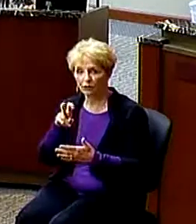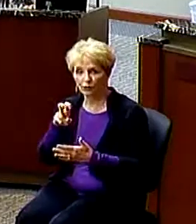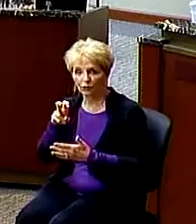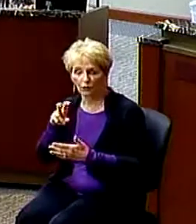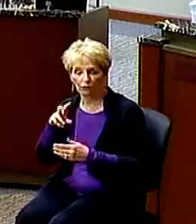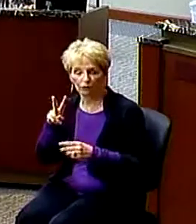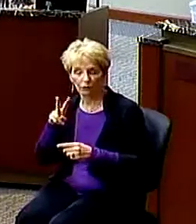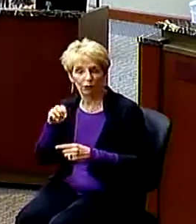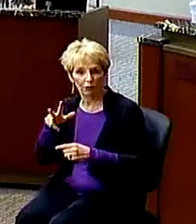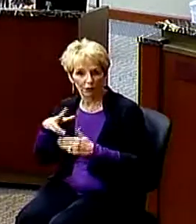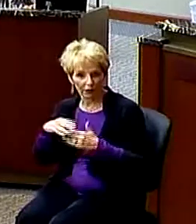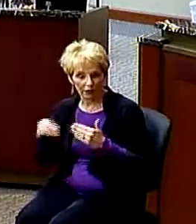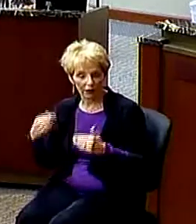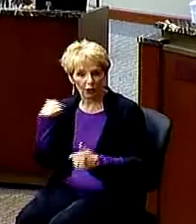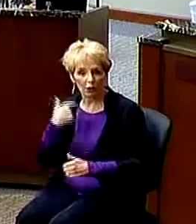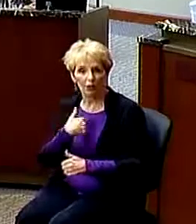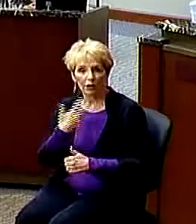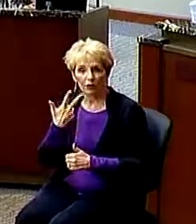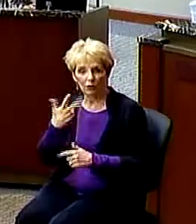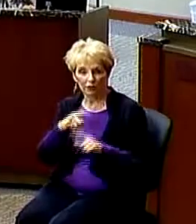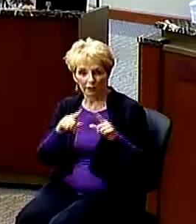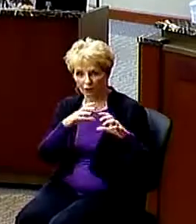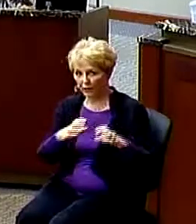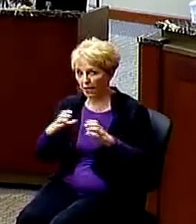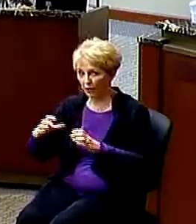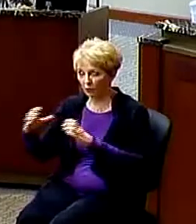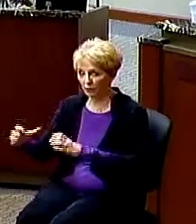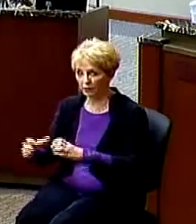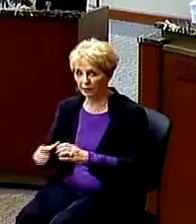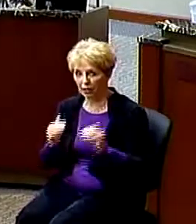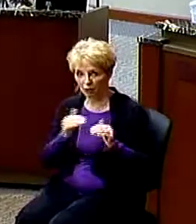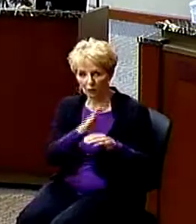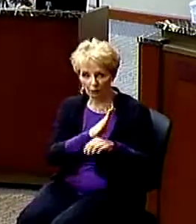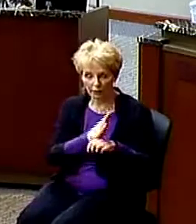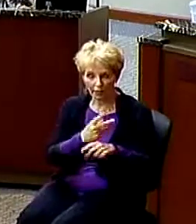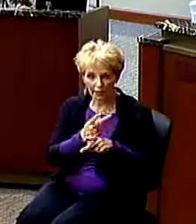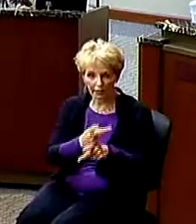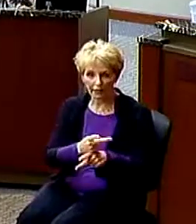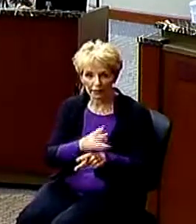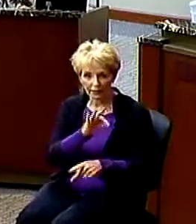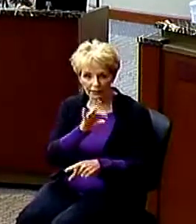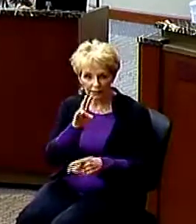$150,203. We have three different categories for that. Small business loans,